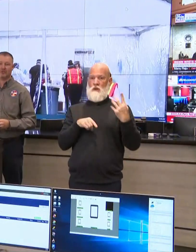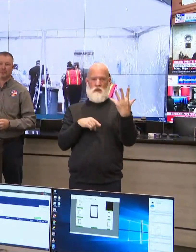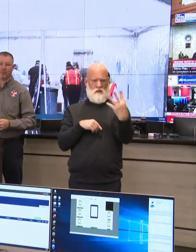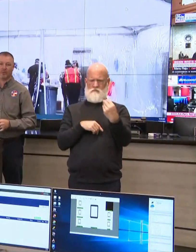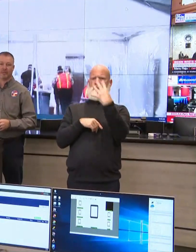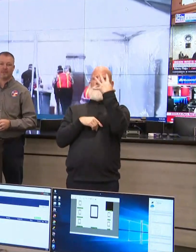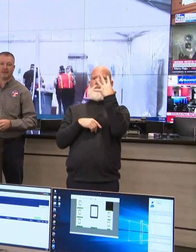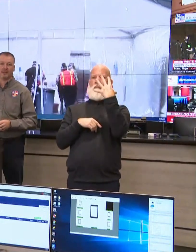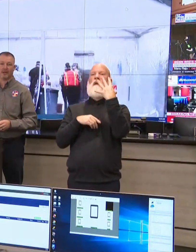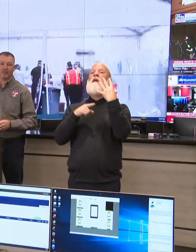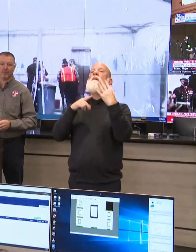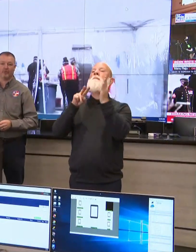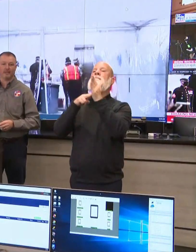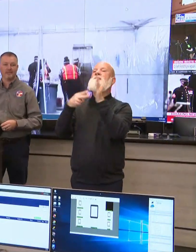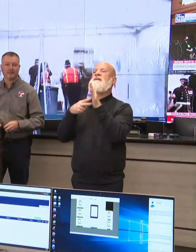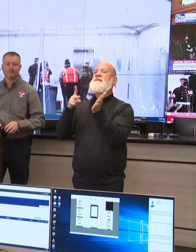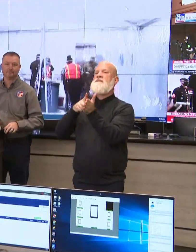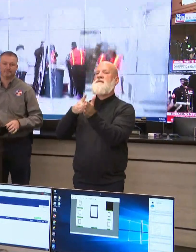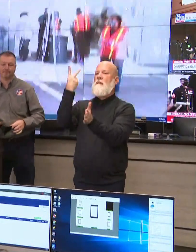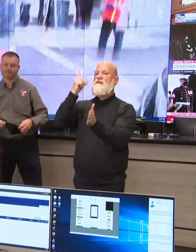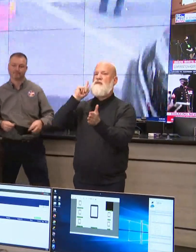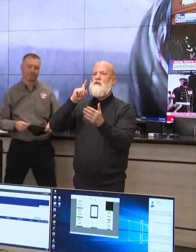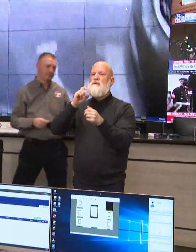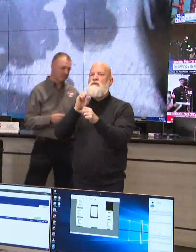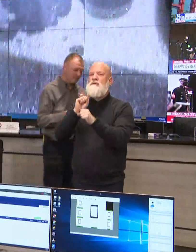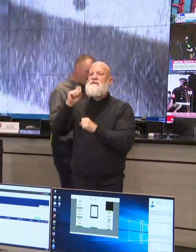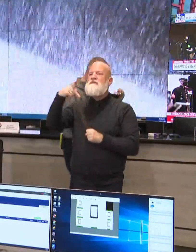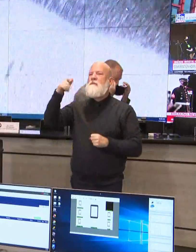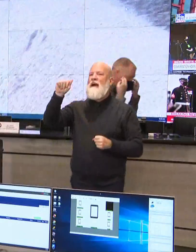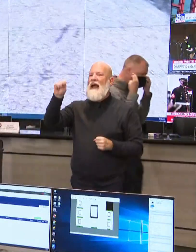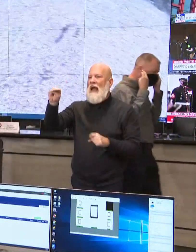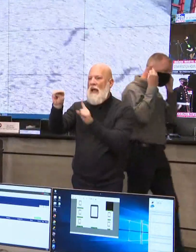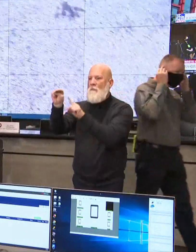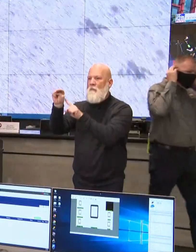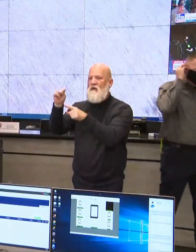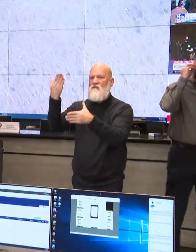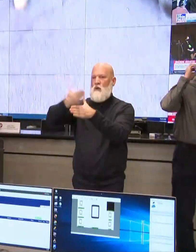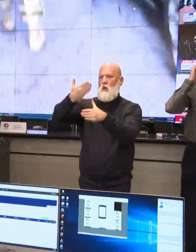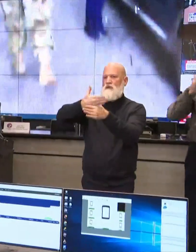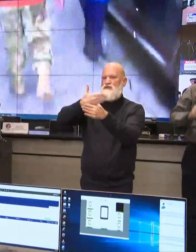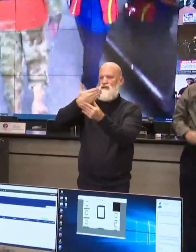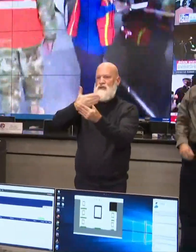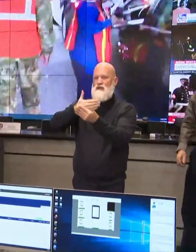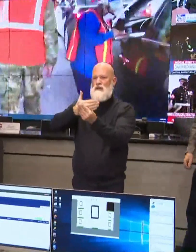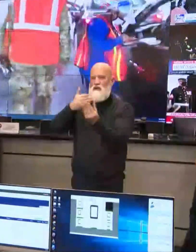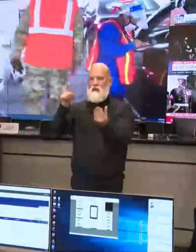didn't miss your appointment opportunities. So. Thank you, everybody. Thanks, everybody.